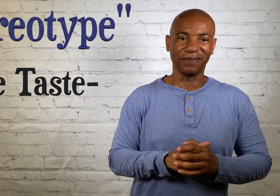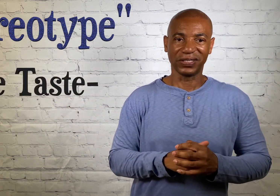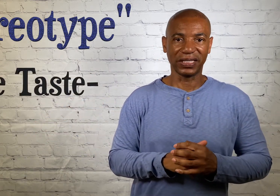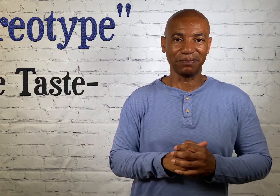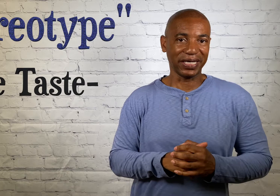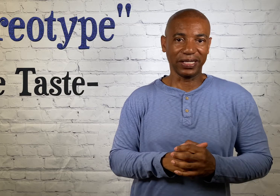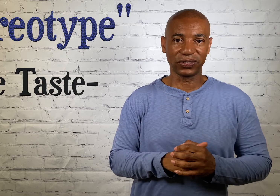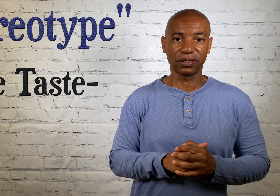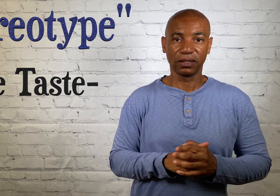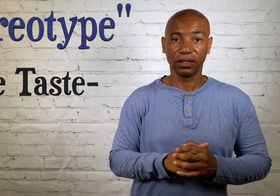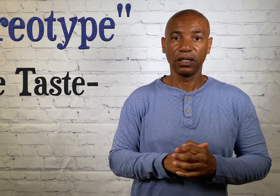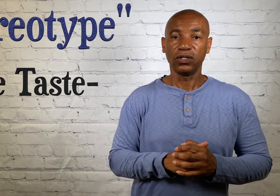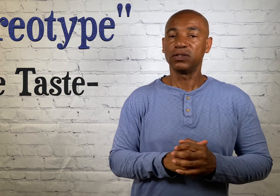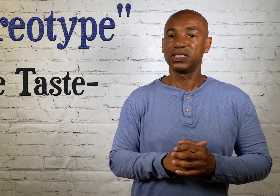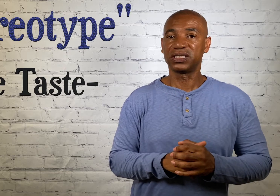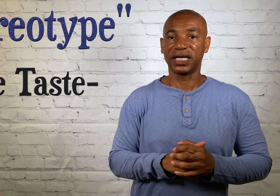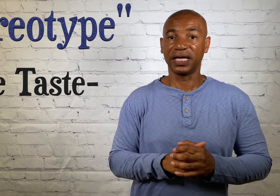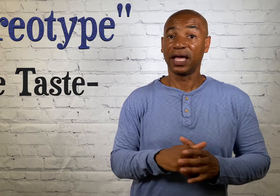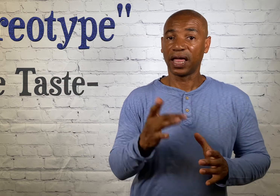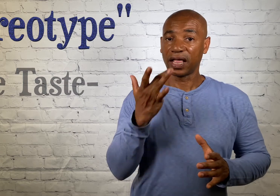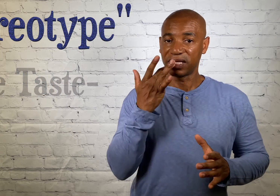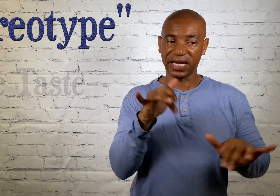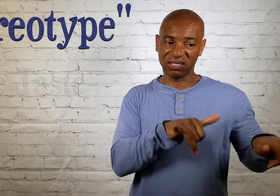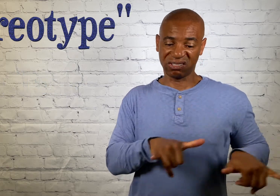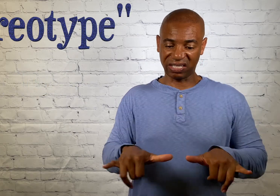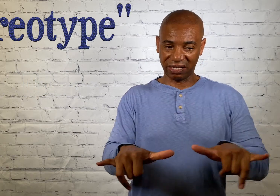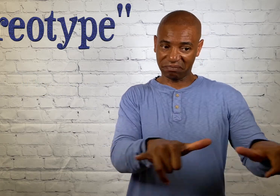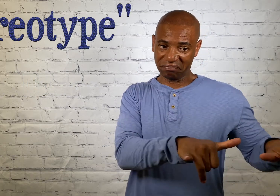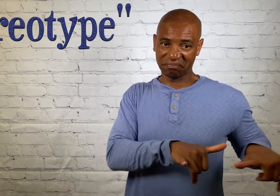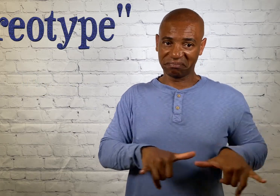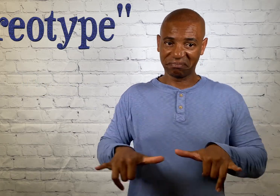same taste. You can just say taste same,